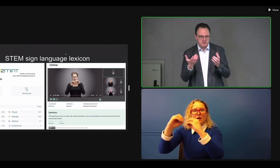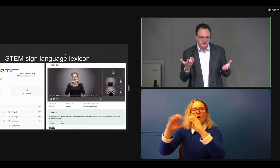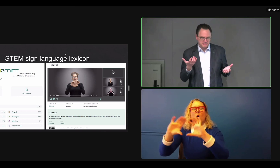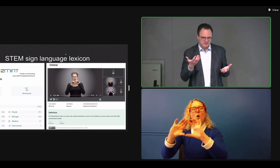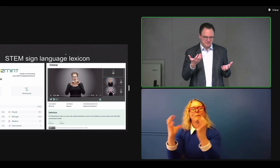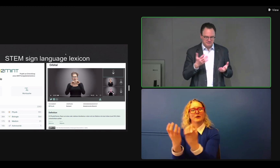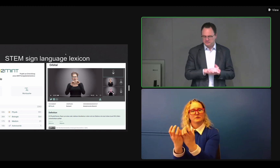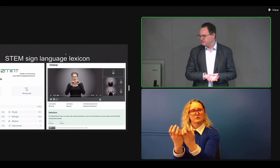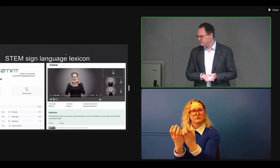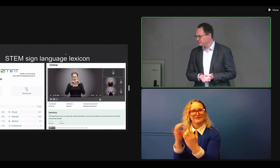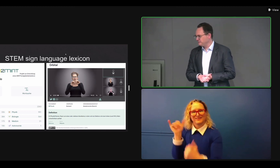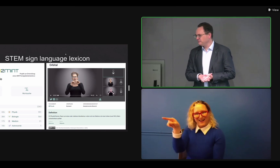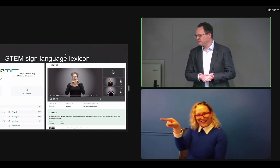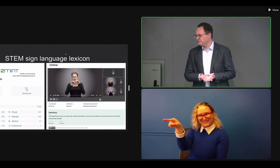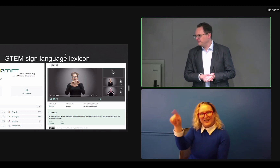The third.